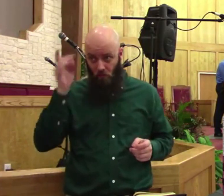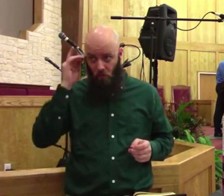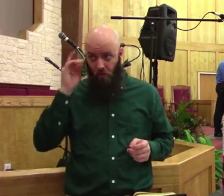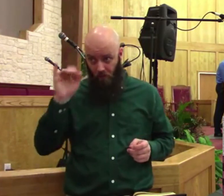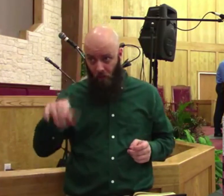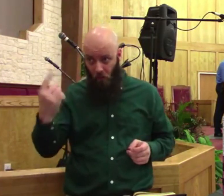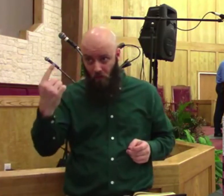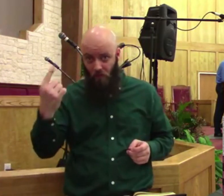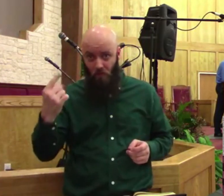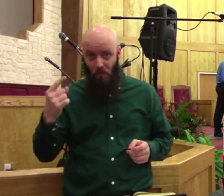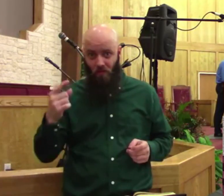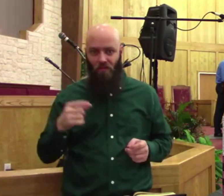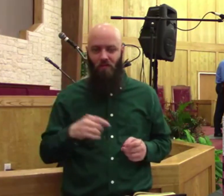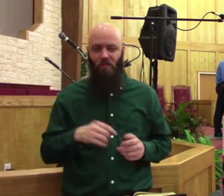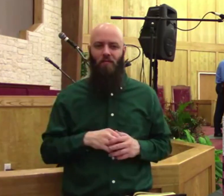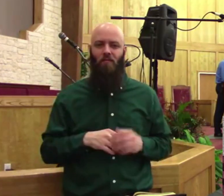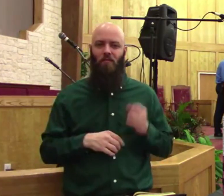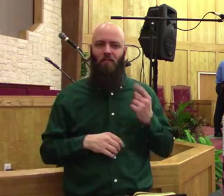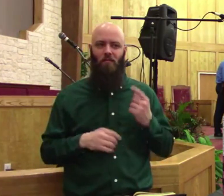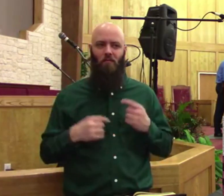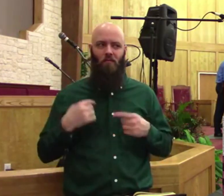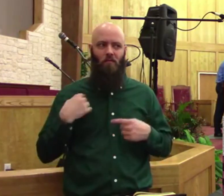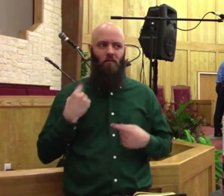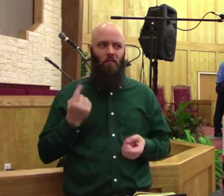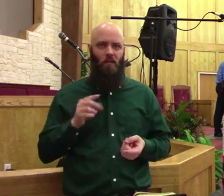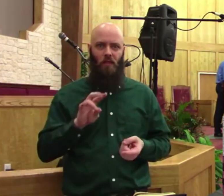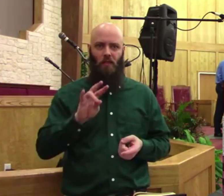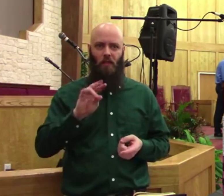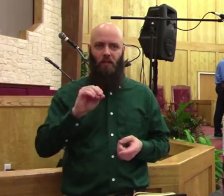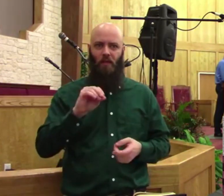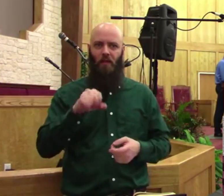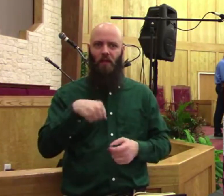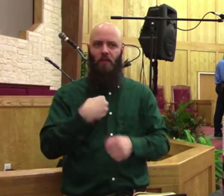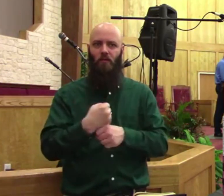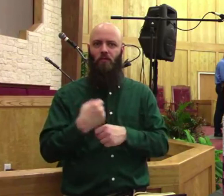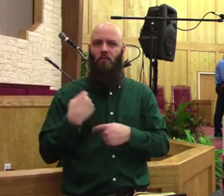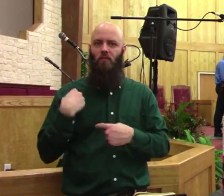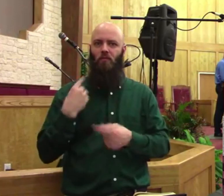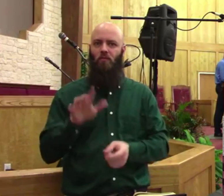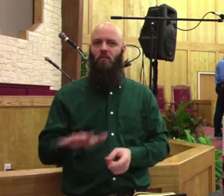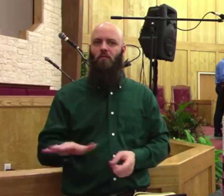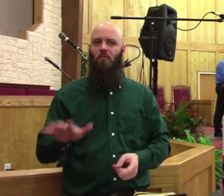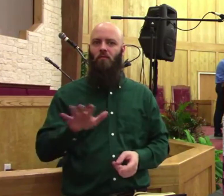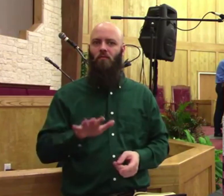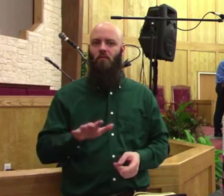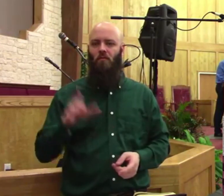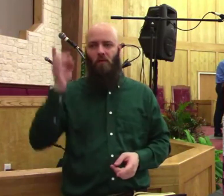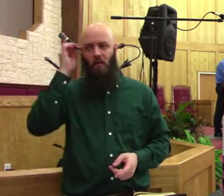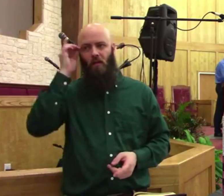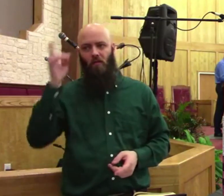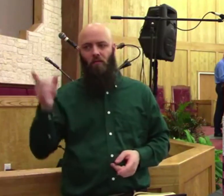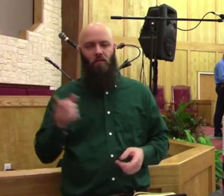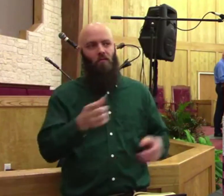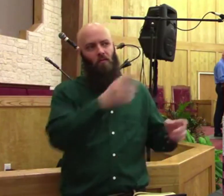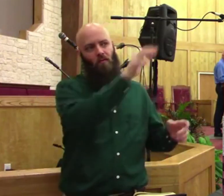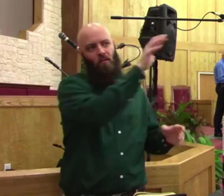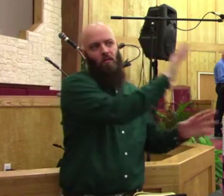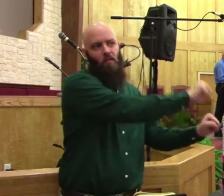It's been almost 60 years. No, it's been almost 70 years. Since Daniel has been